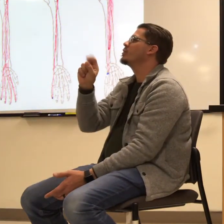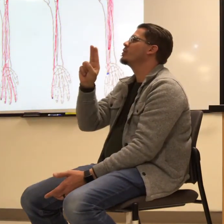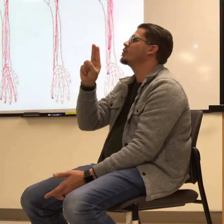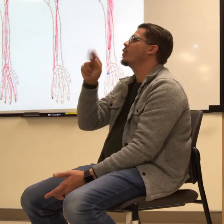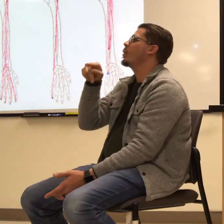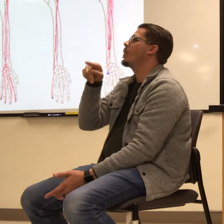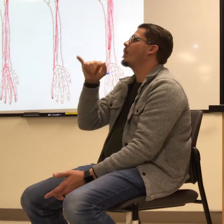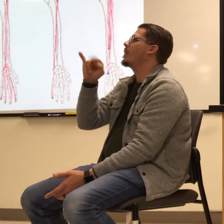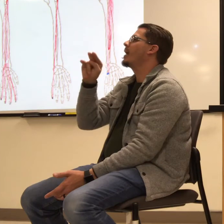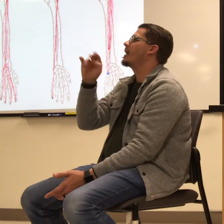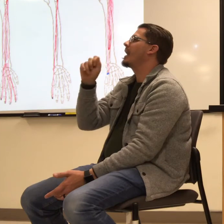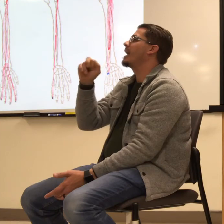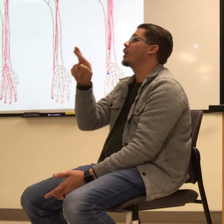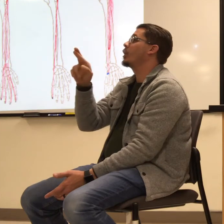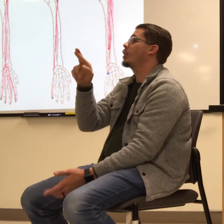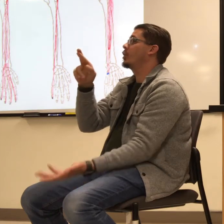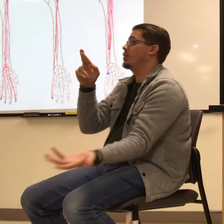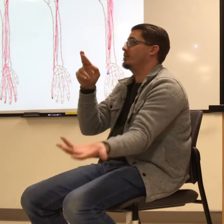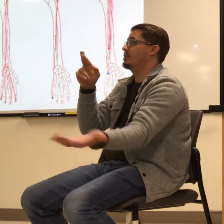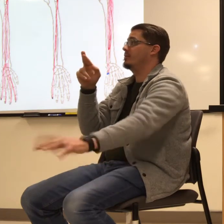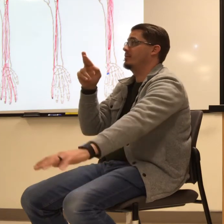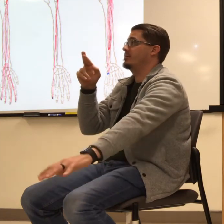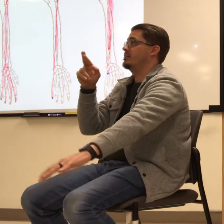Supinator. Supinator.